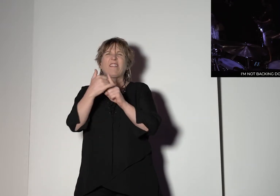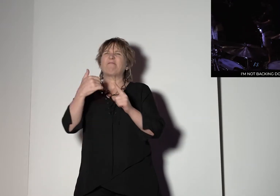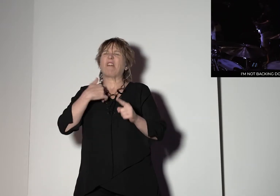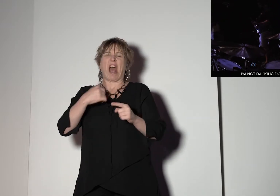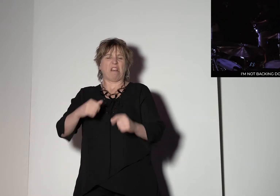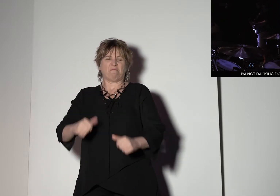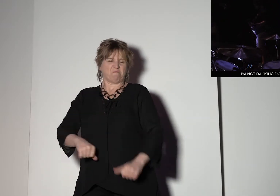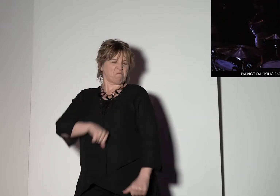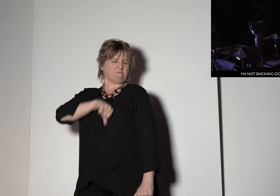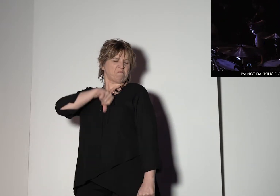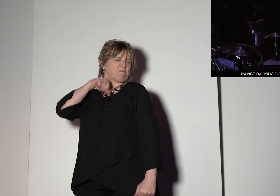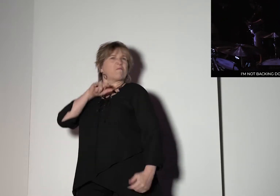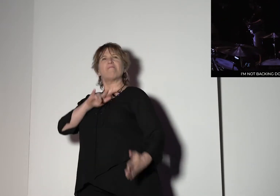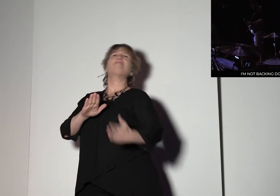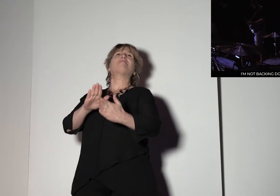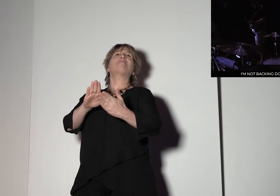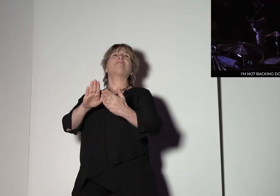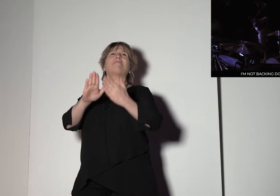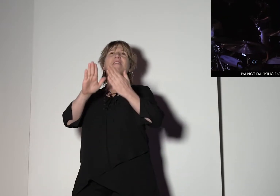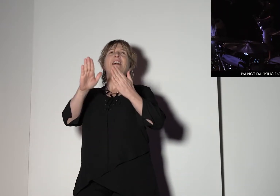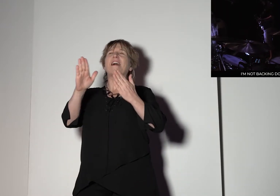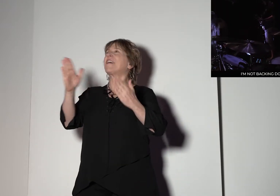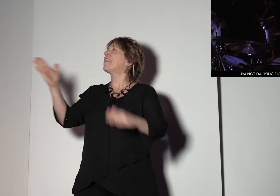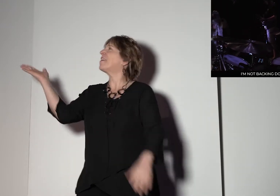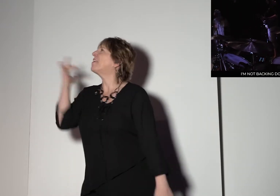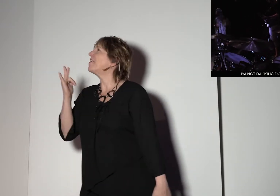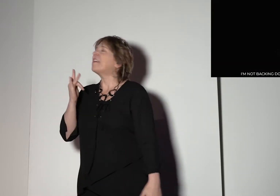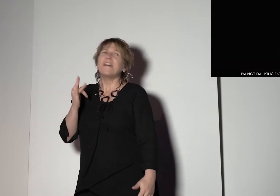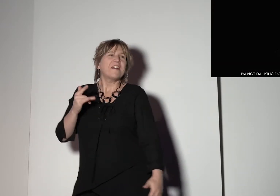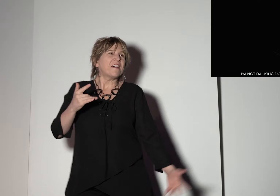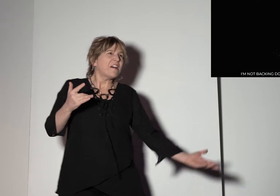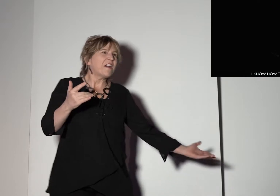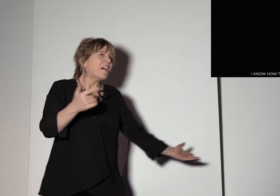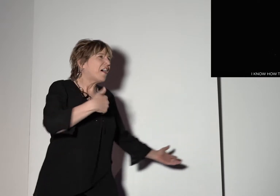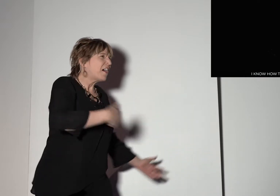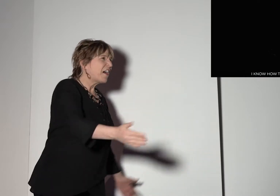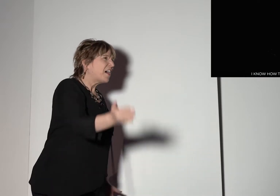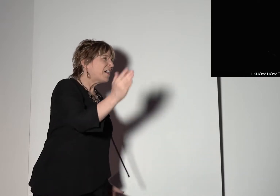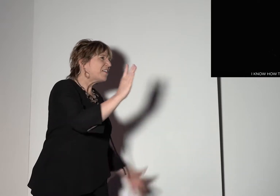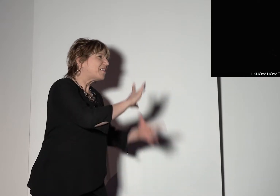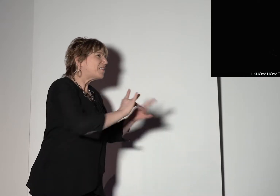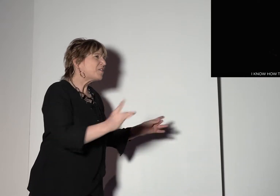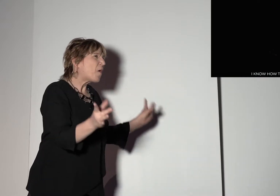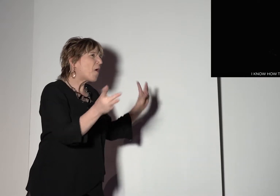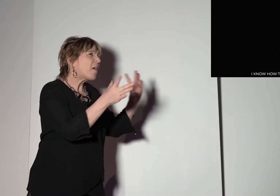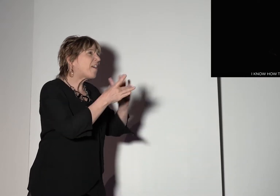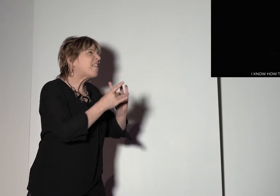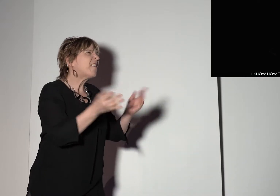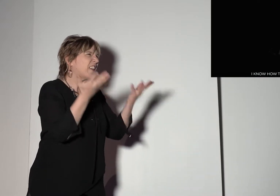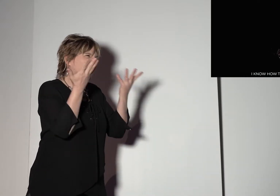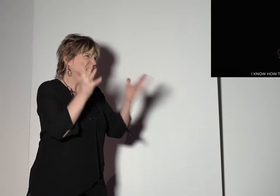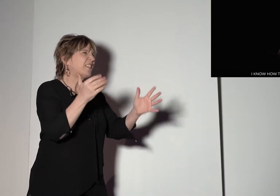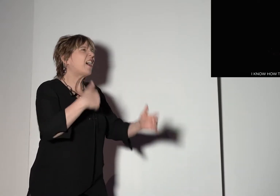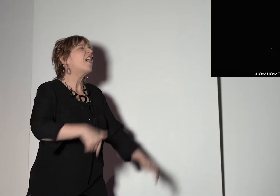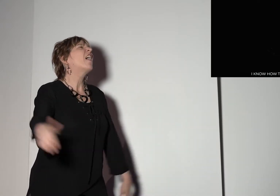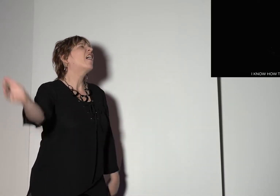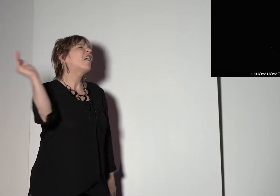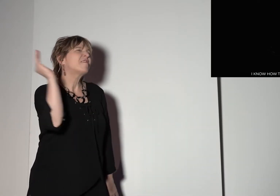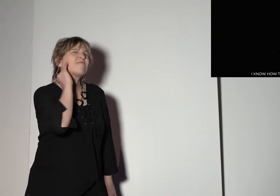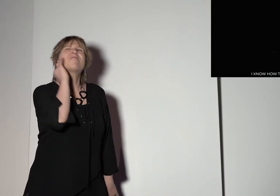not backing down from any giant. And I know how